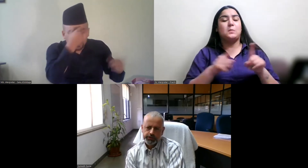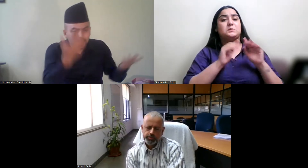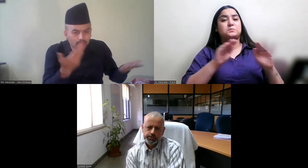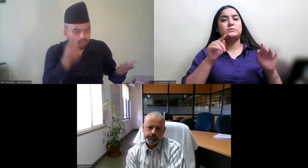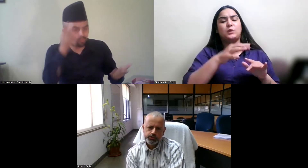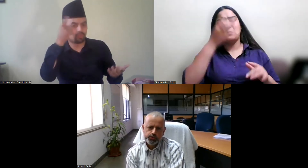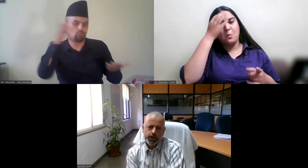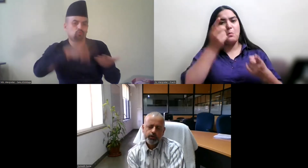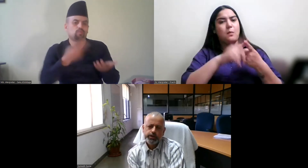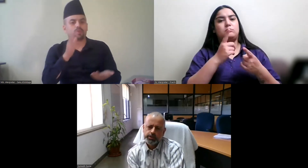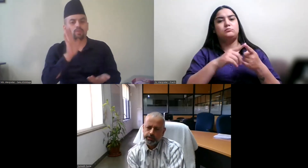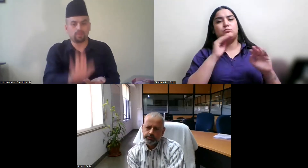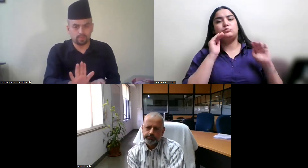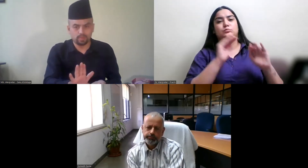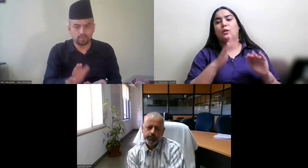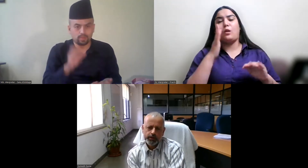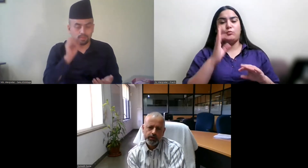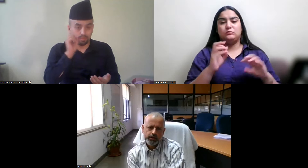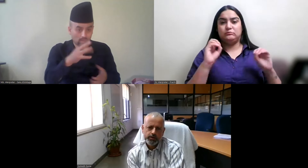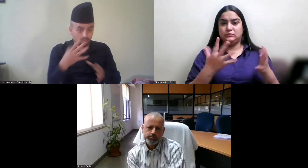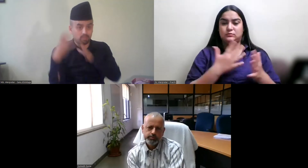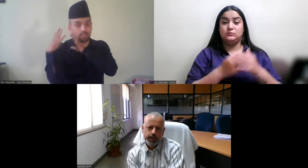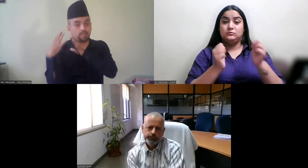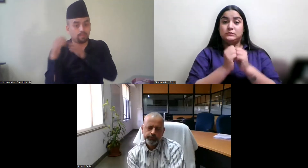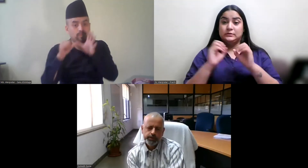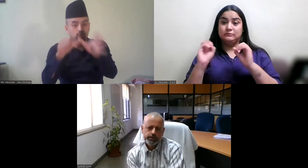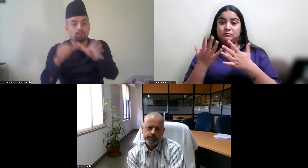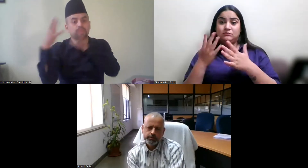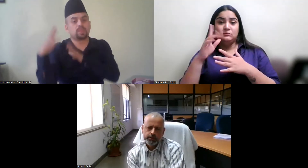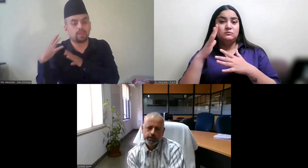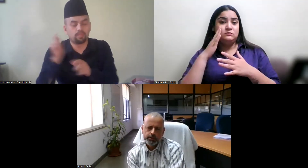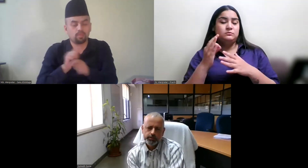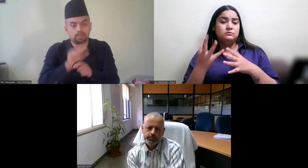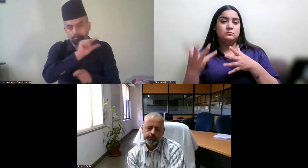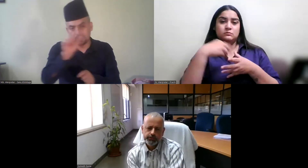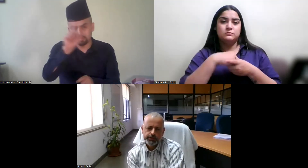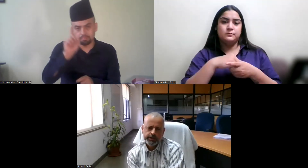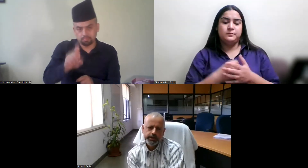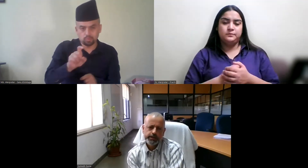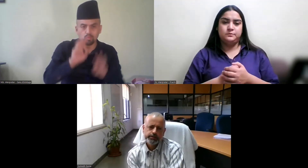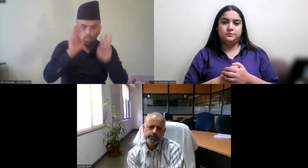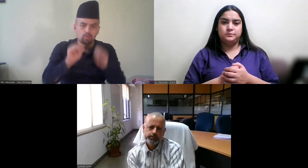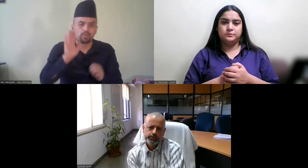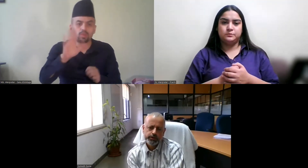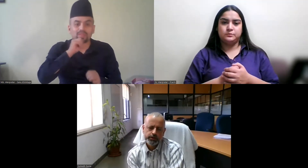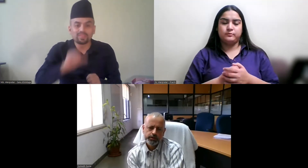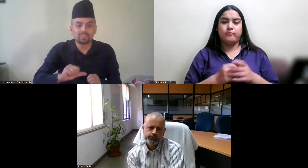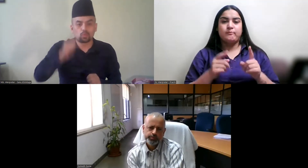to establish true accountability, I feel sustained